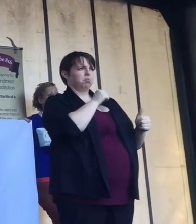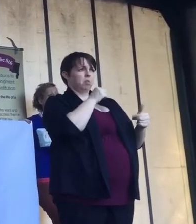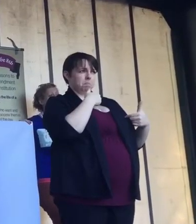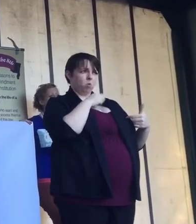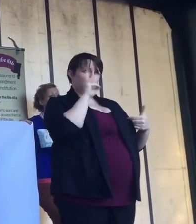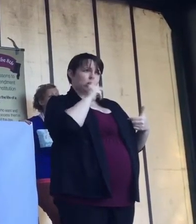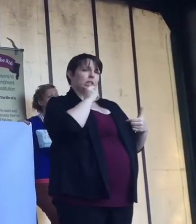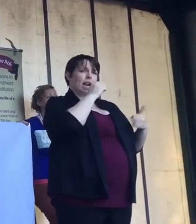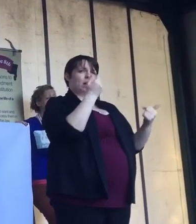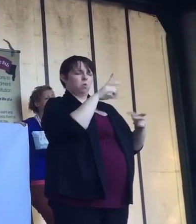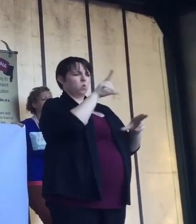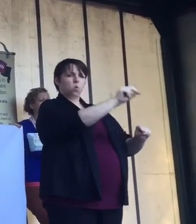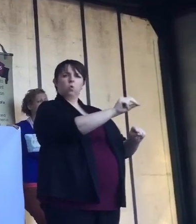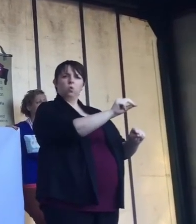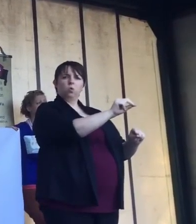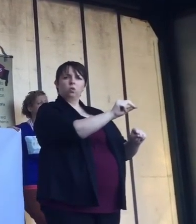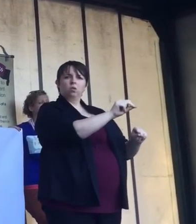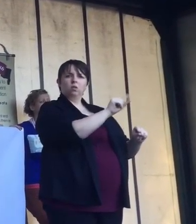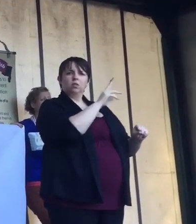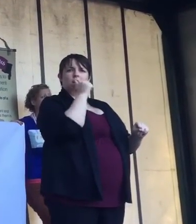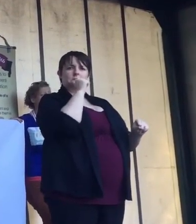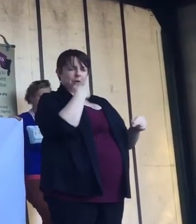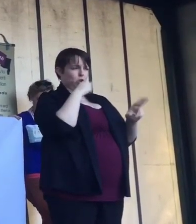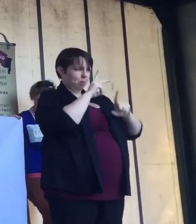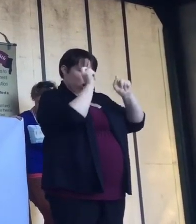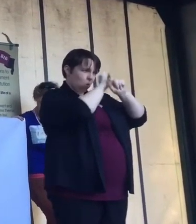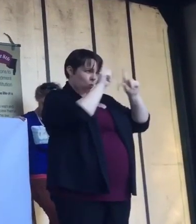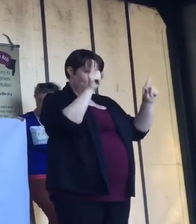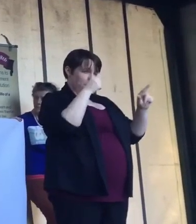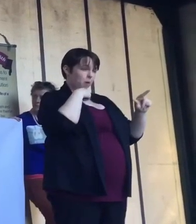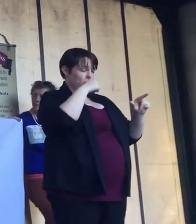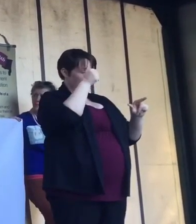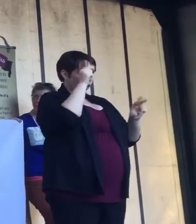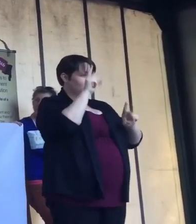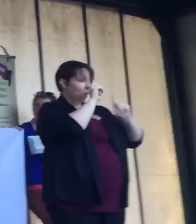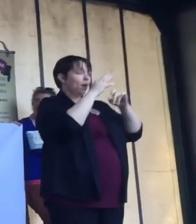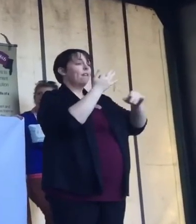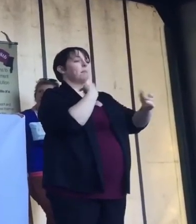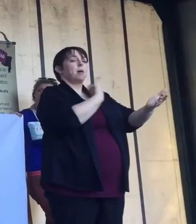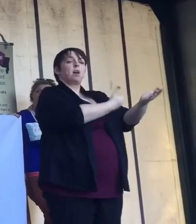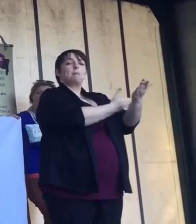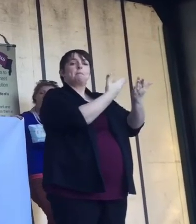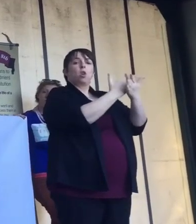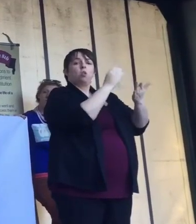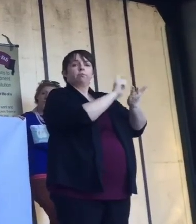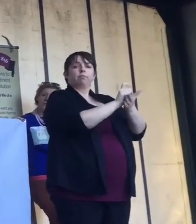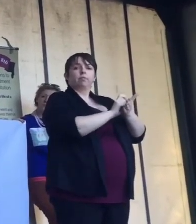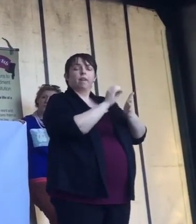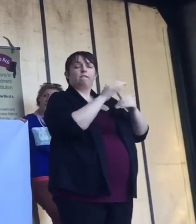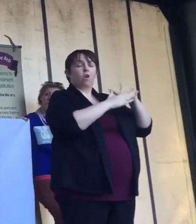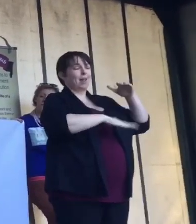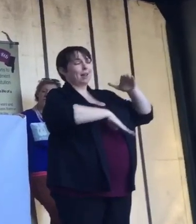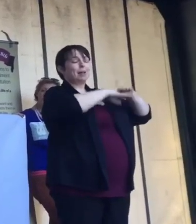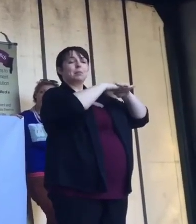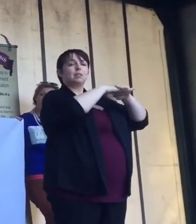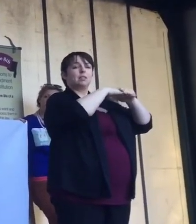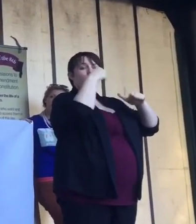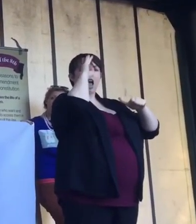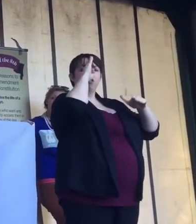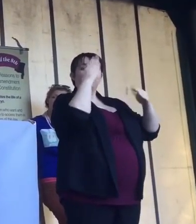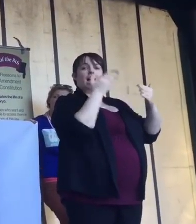need to be aware, and we are well aware, that if we legislate to restrict access to Irish